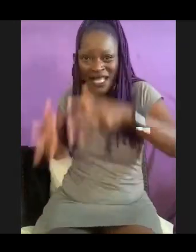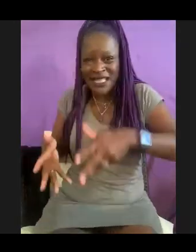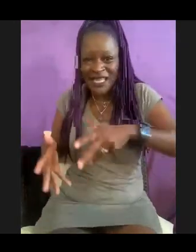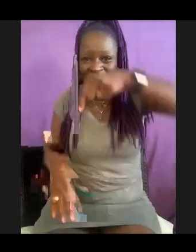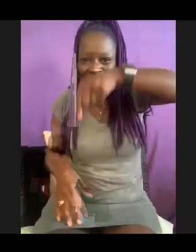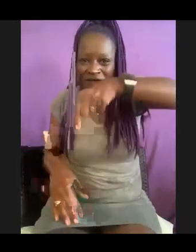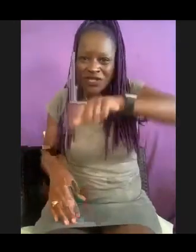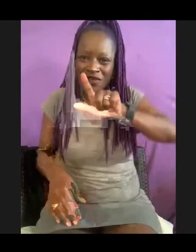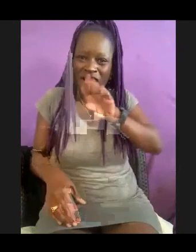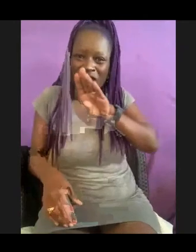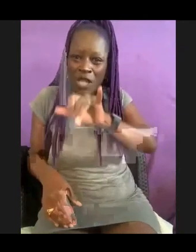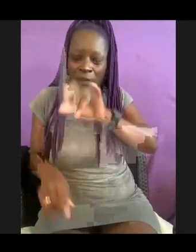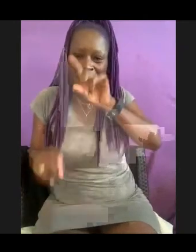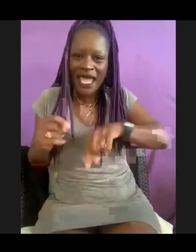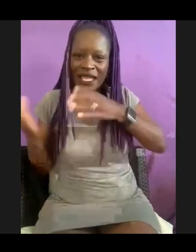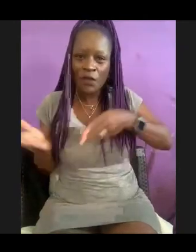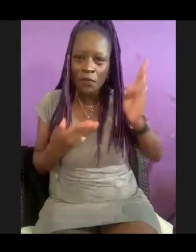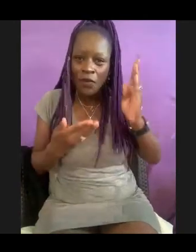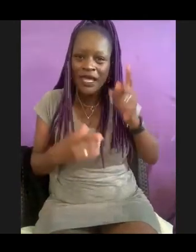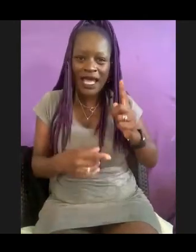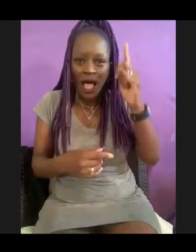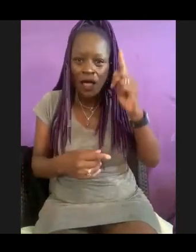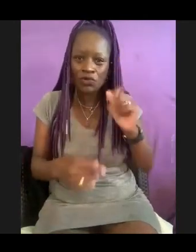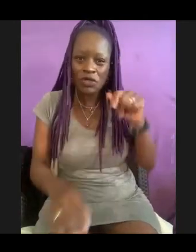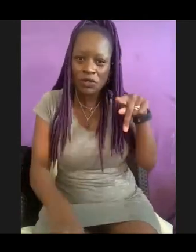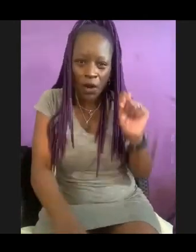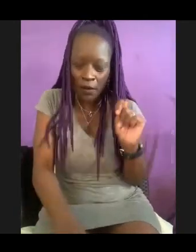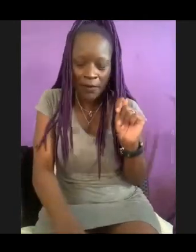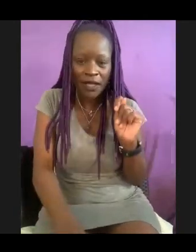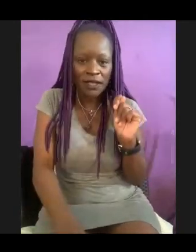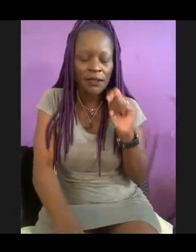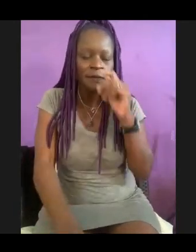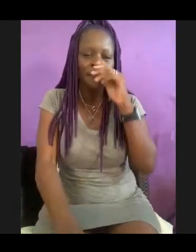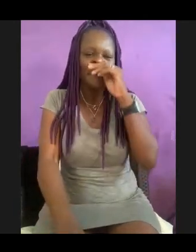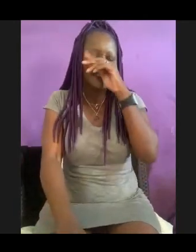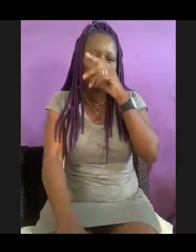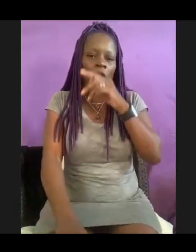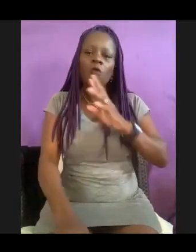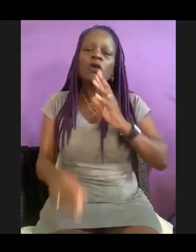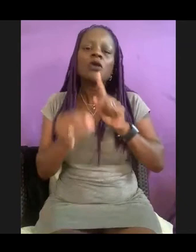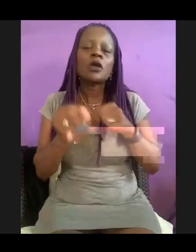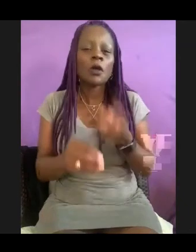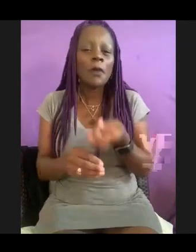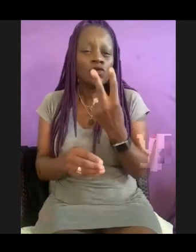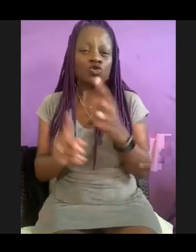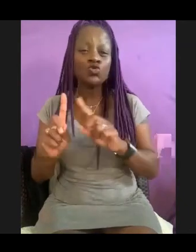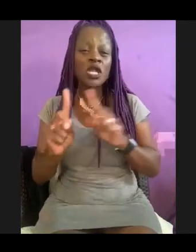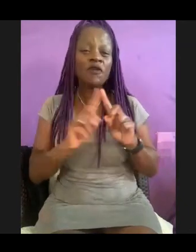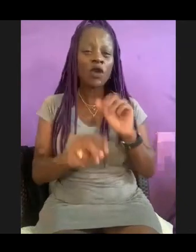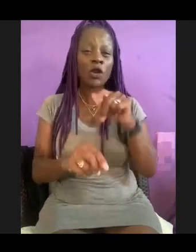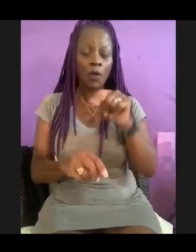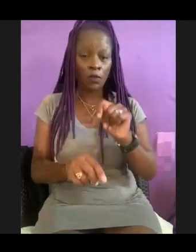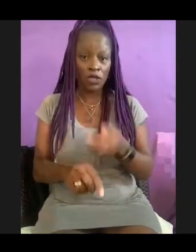Today, I'm here to talk about 2 apartment buildings in 2 different states that were